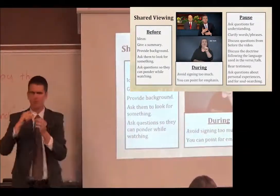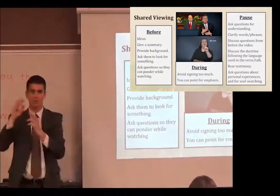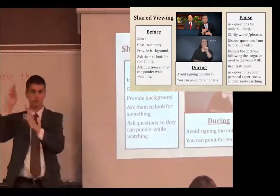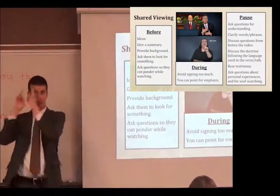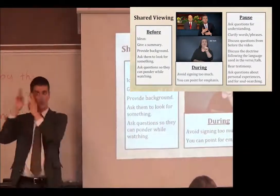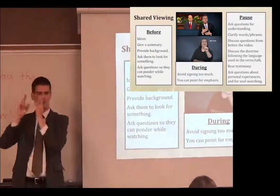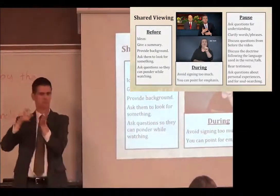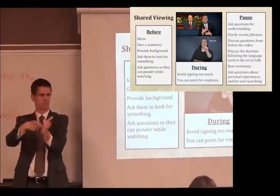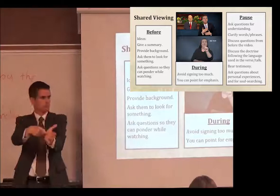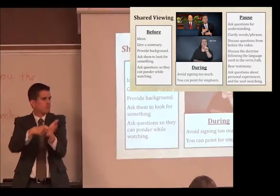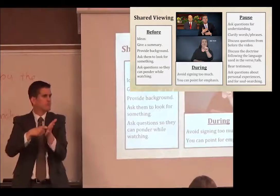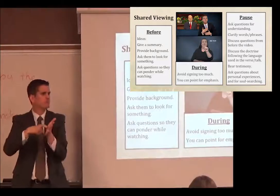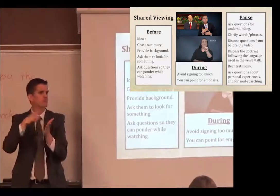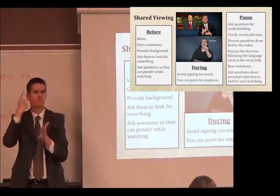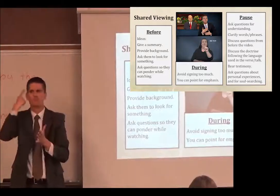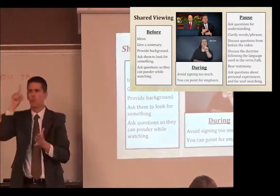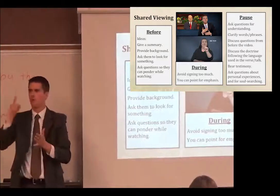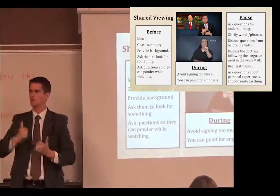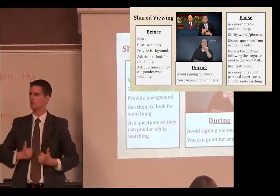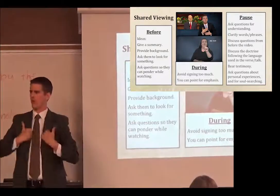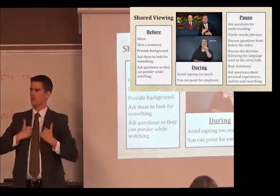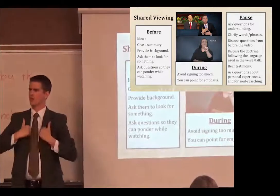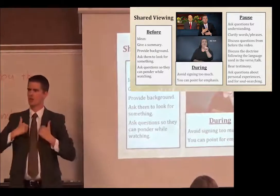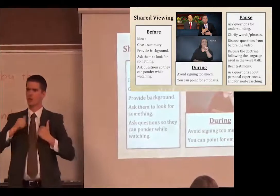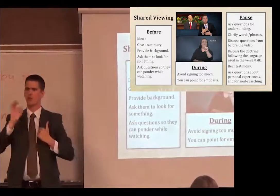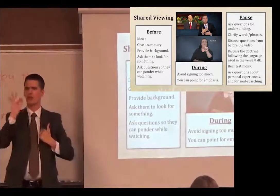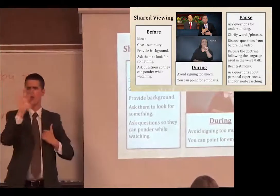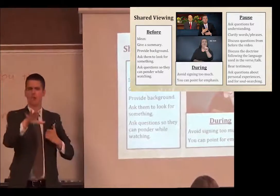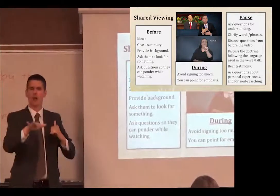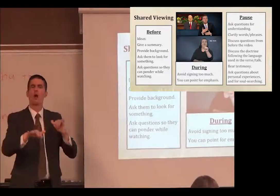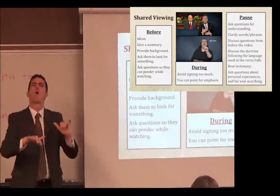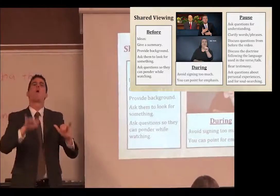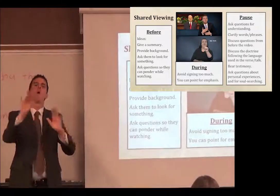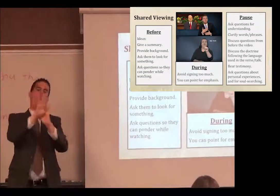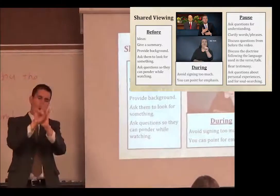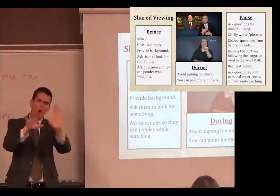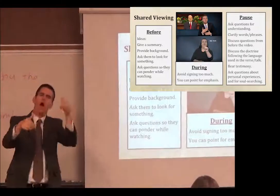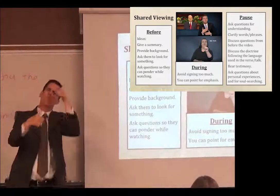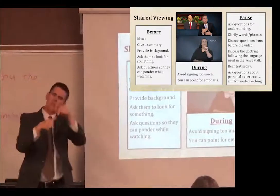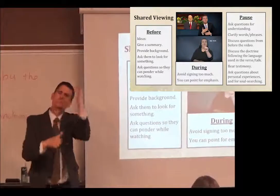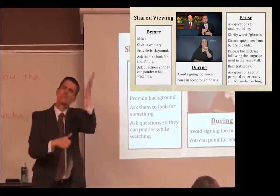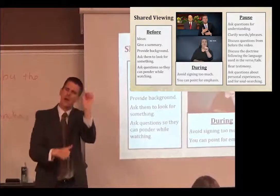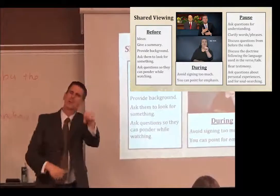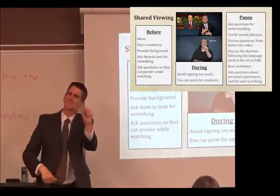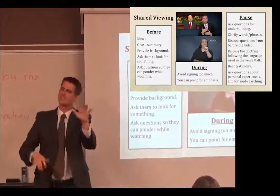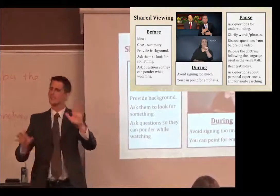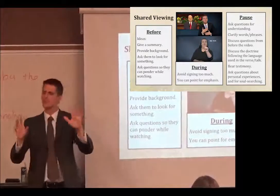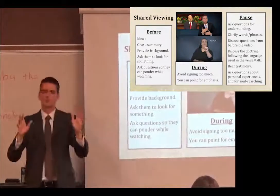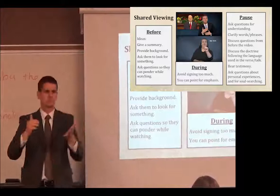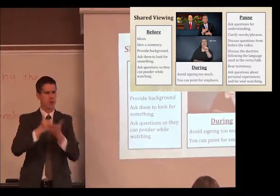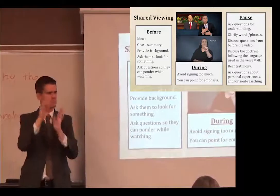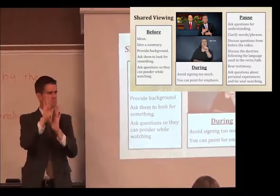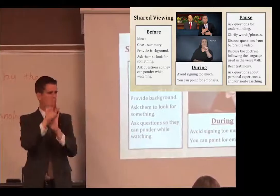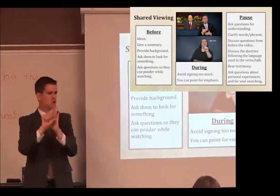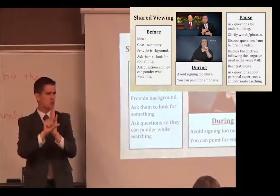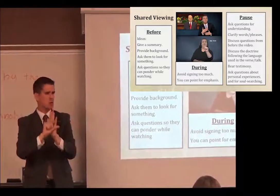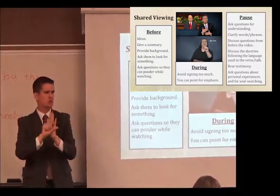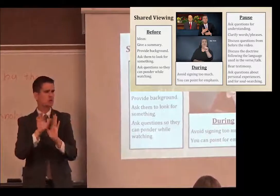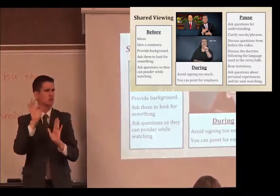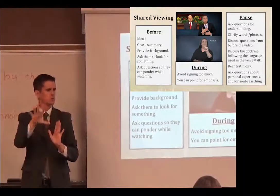Many people discuss revelation and how it's required in your life. Oh, that's right. I remember that talk. It helps to give a